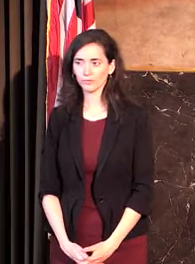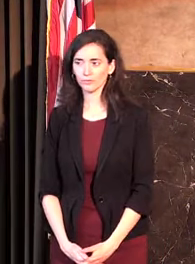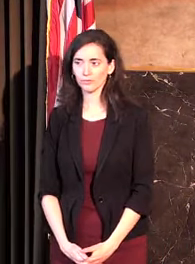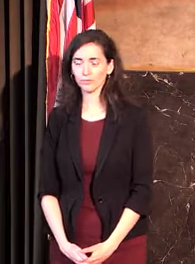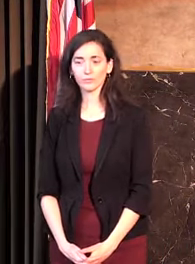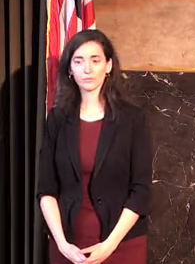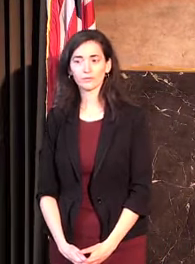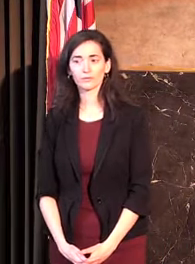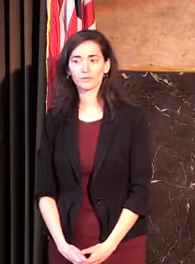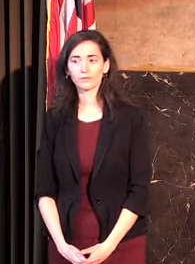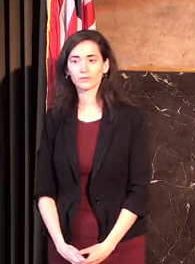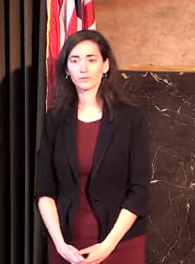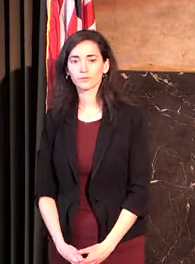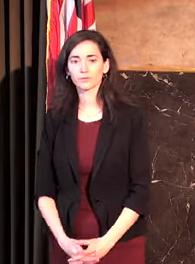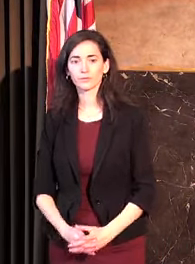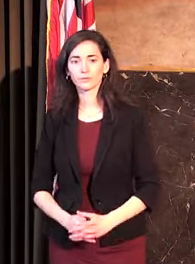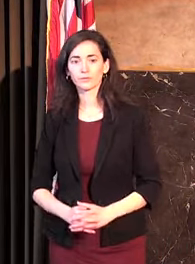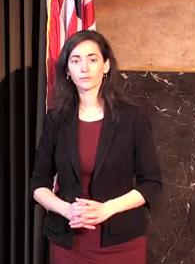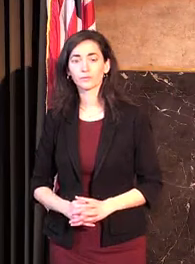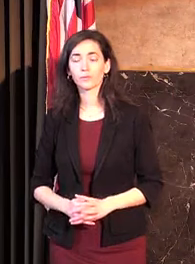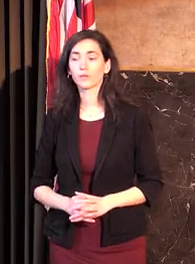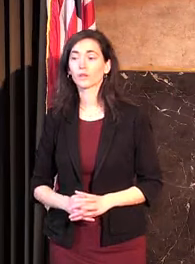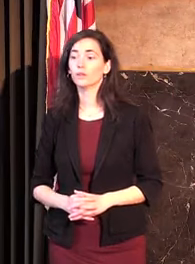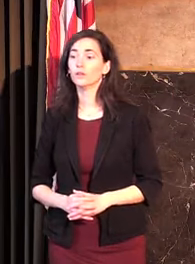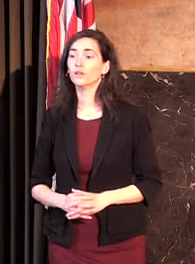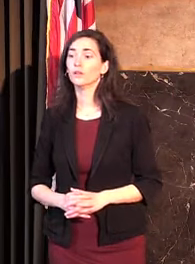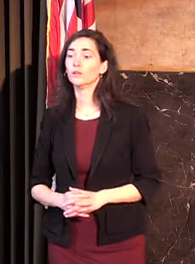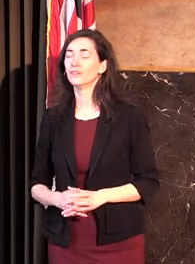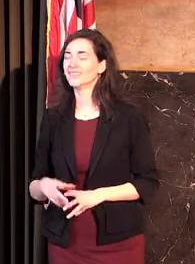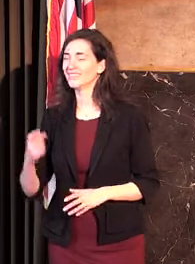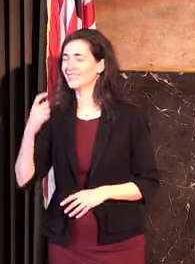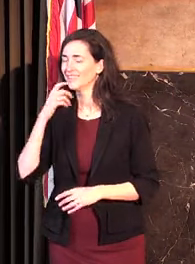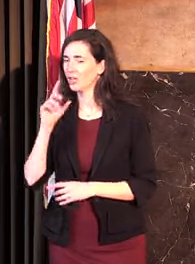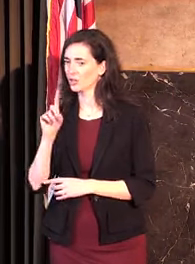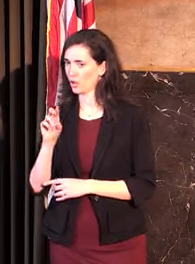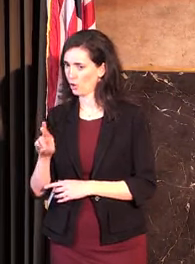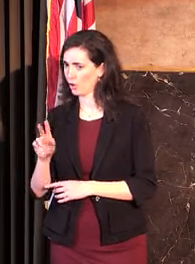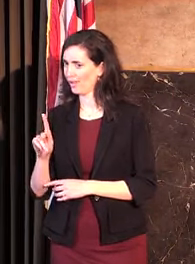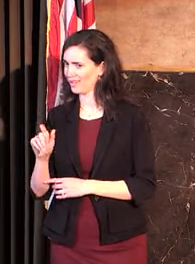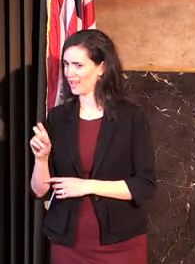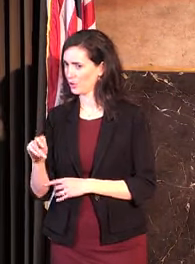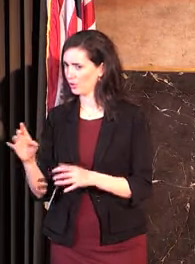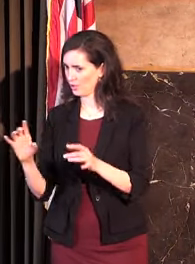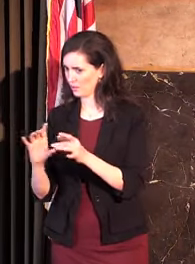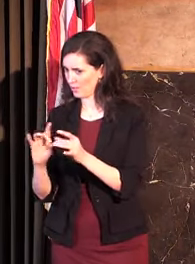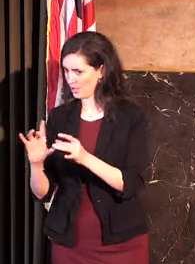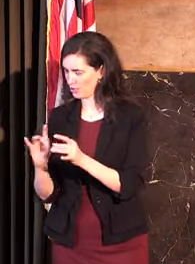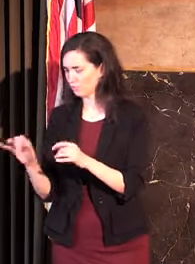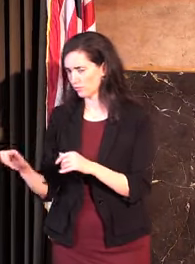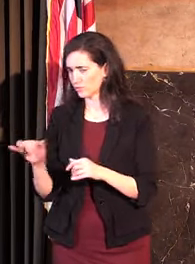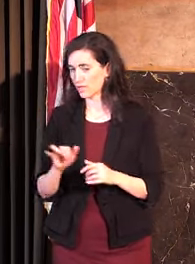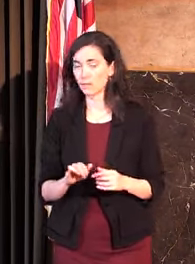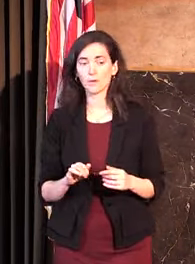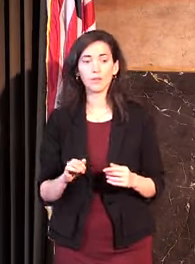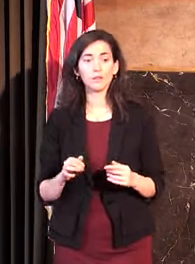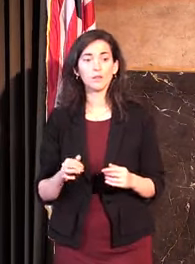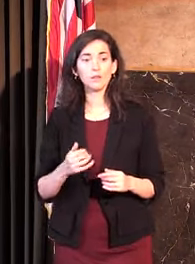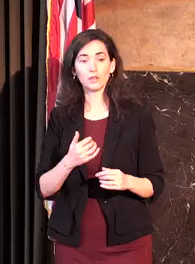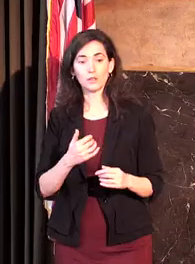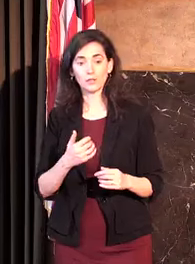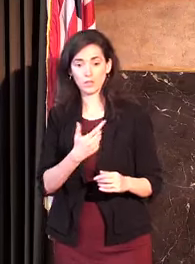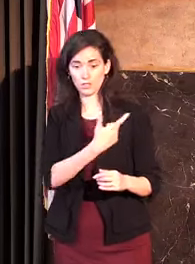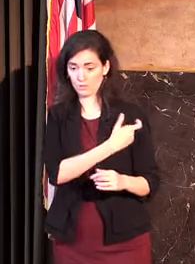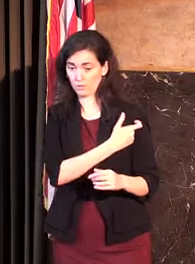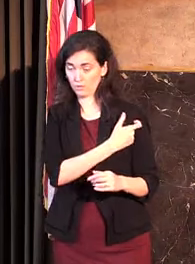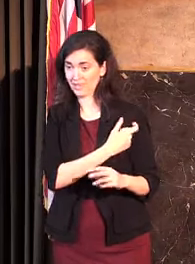So in order to continue, and I think Dr. Kanter mentioned this a while ago, to increase the number of vaccinations as best